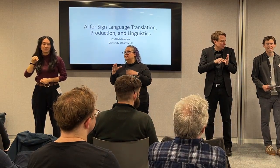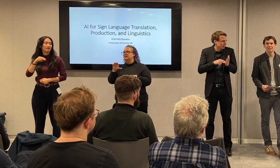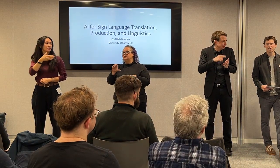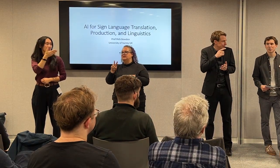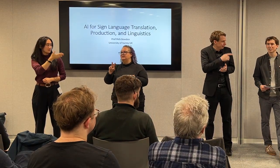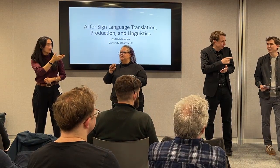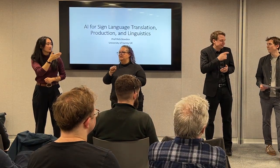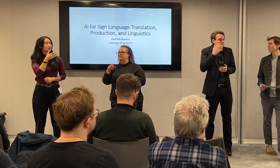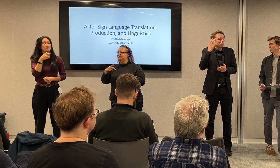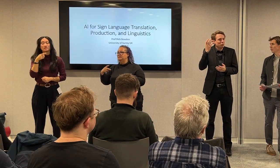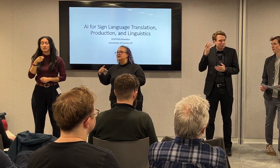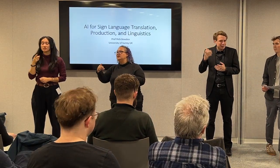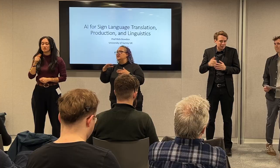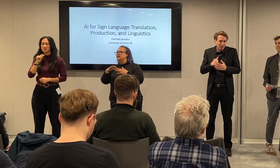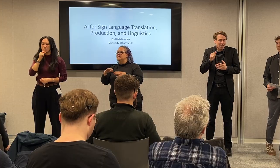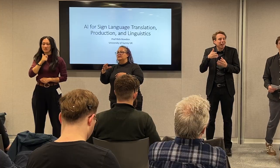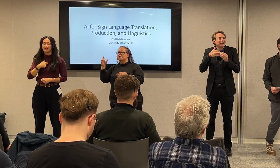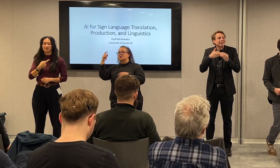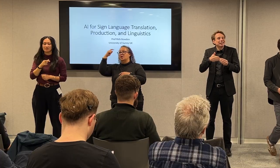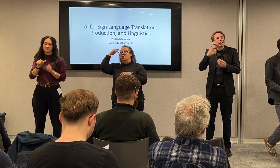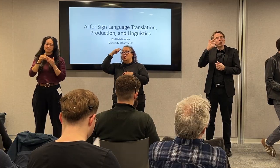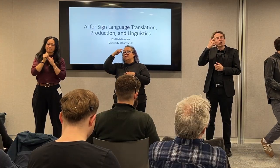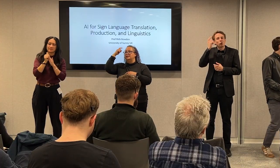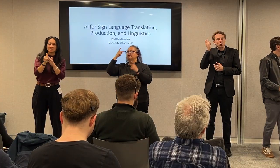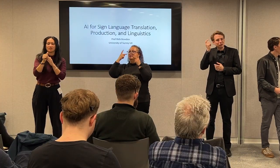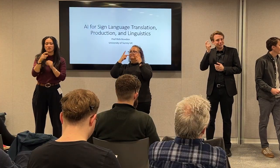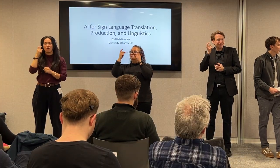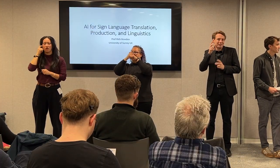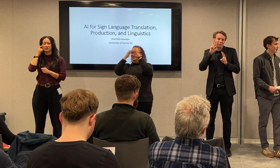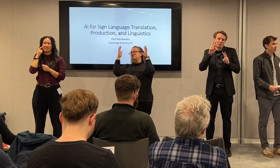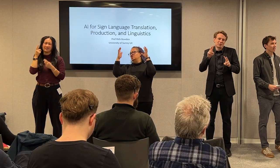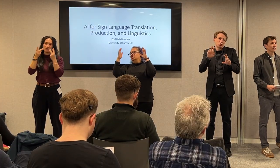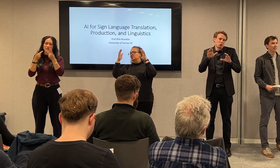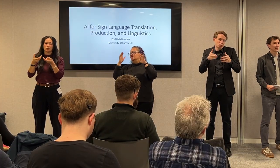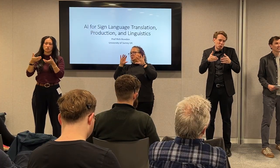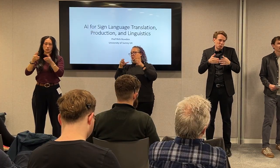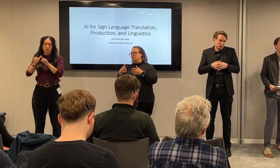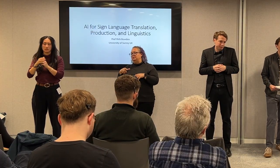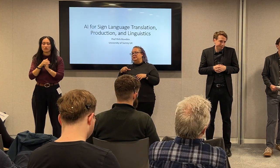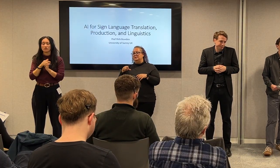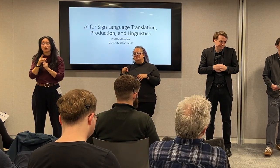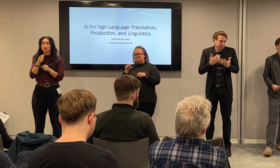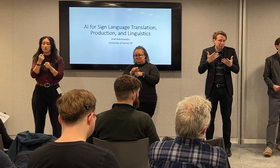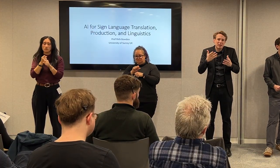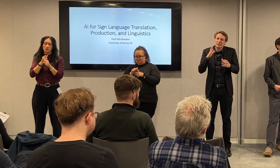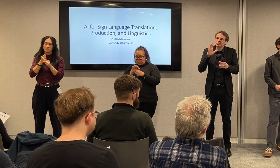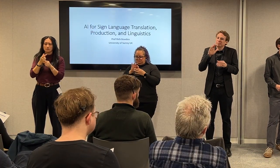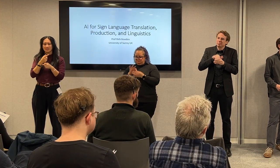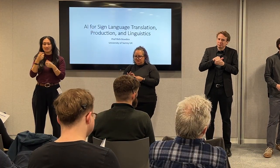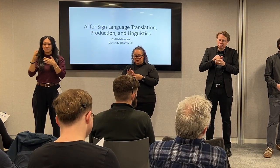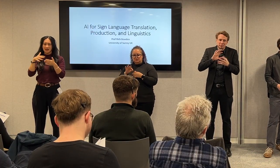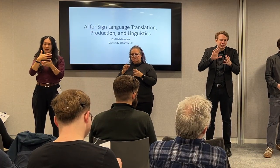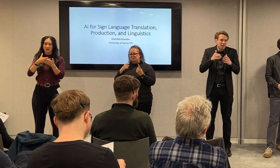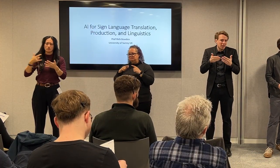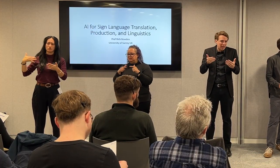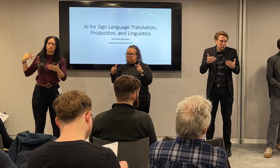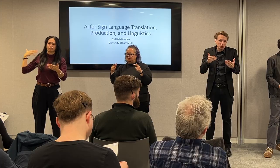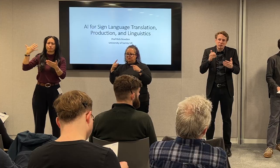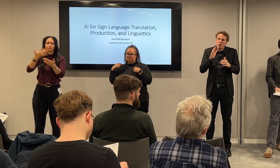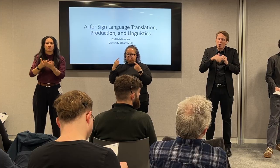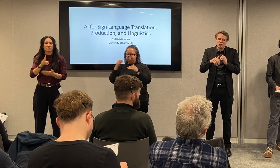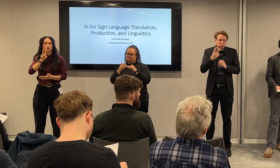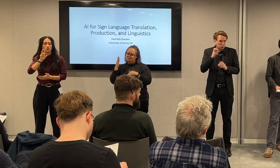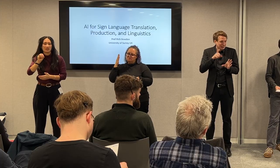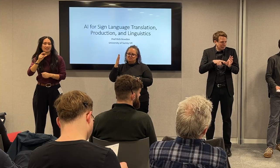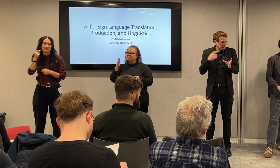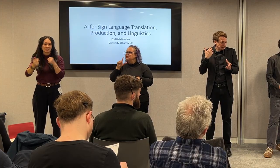leads the Cognitive Vision Group. And he's been working in sign language for over 20